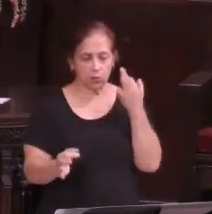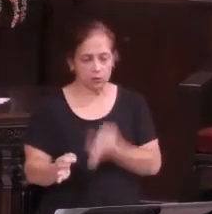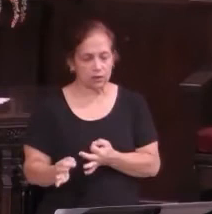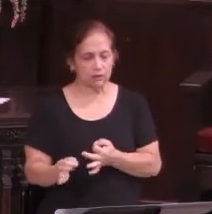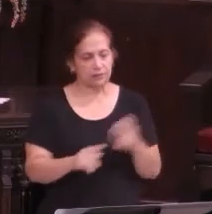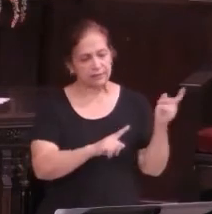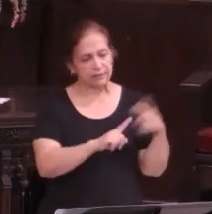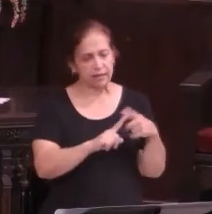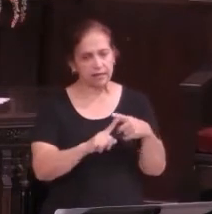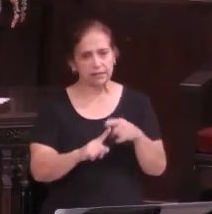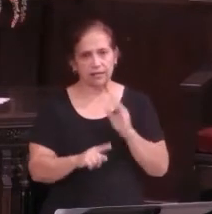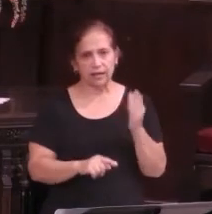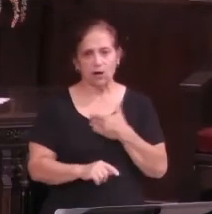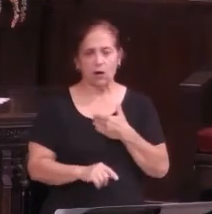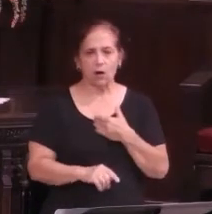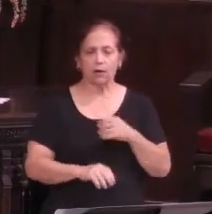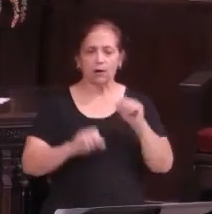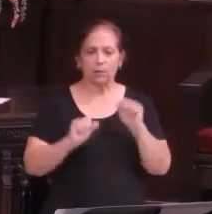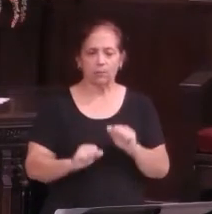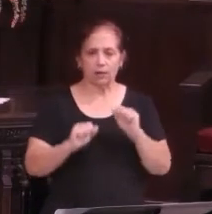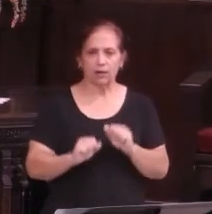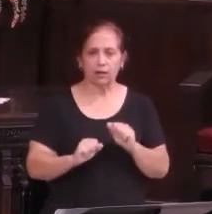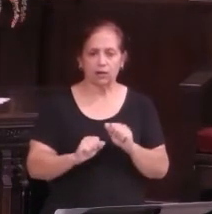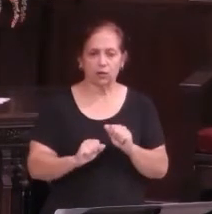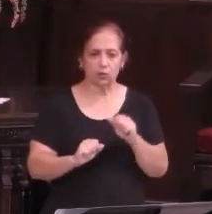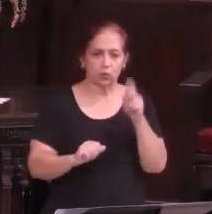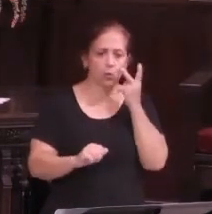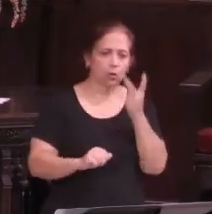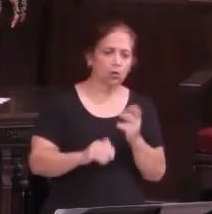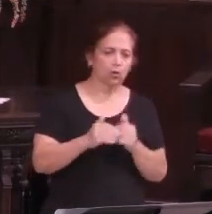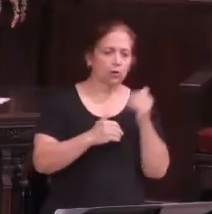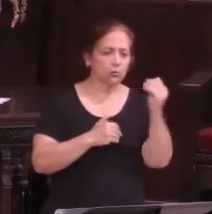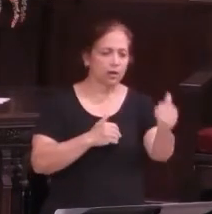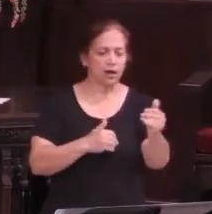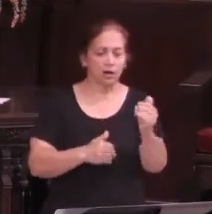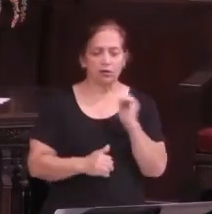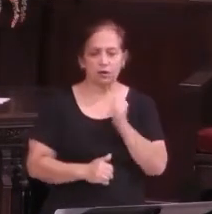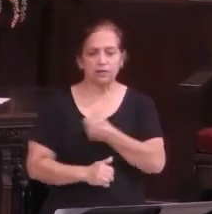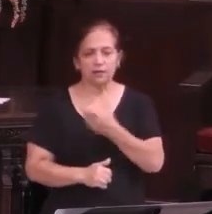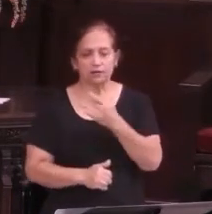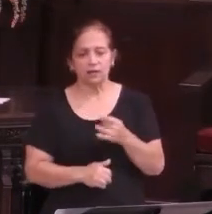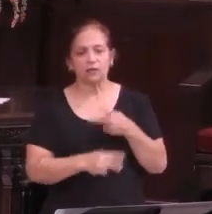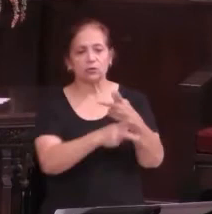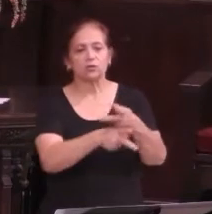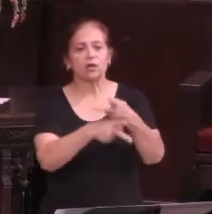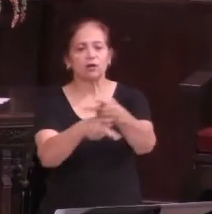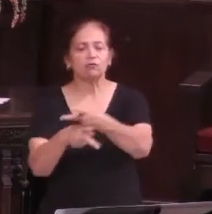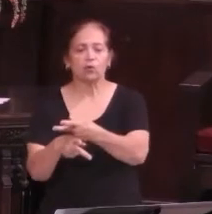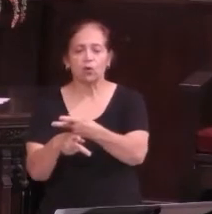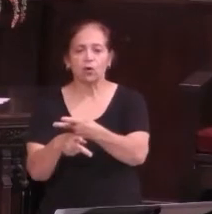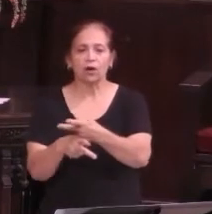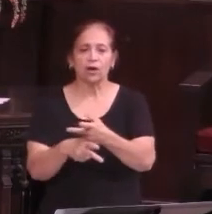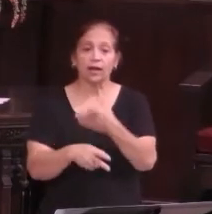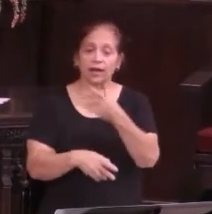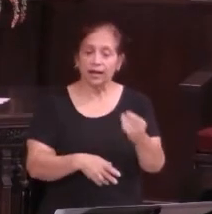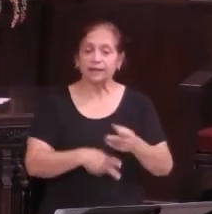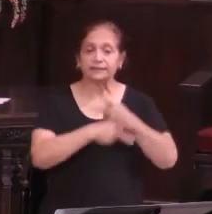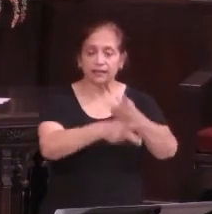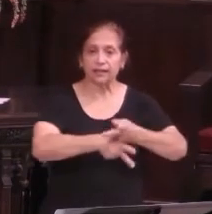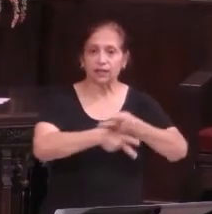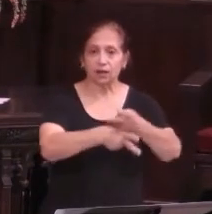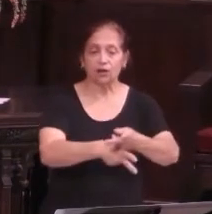It's testing our capacity to look beyond ourselves and to care for and take